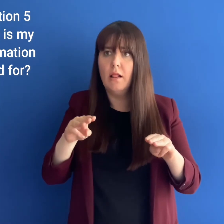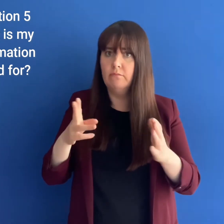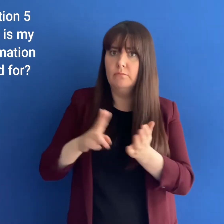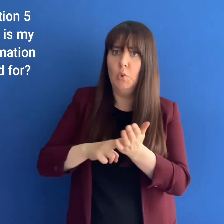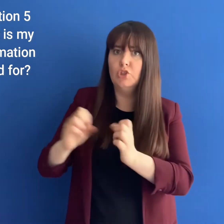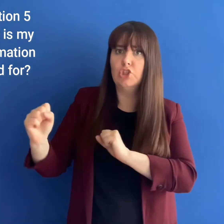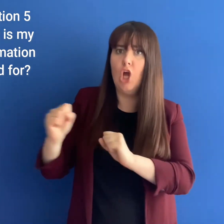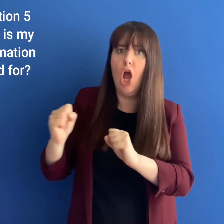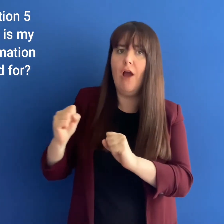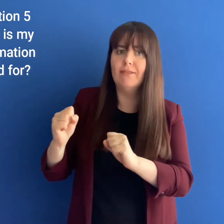receive a specific service.